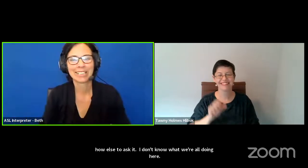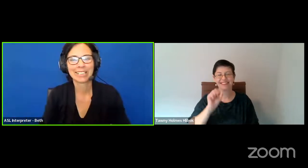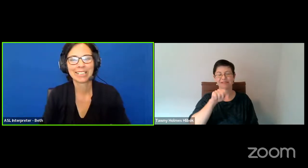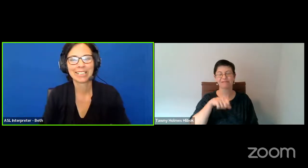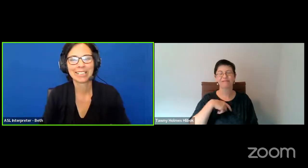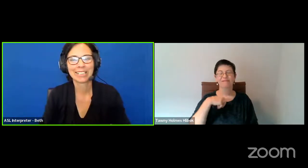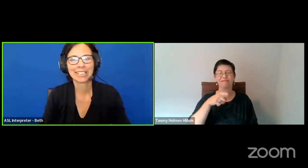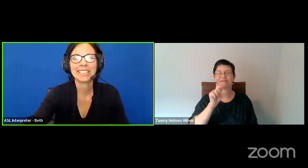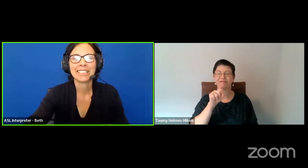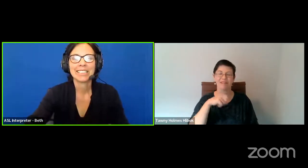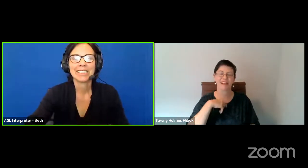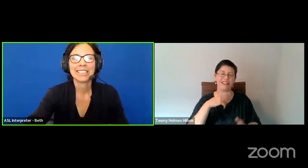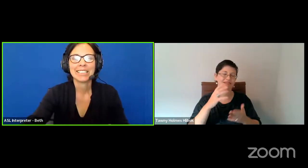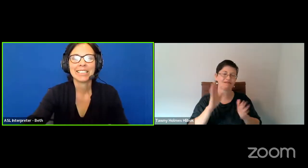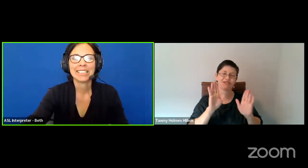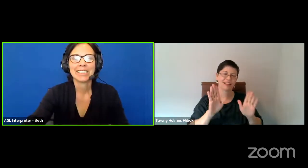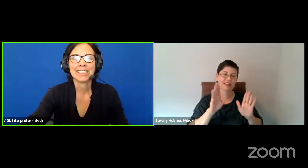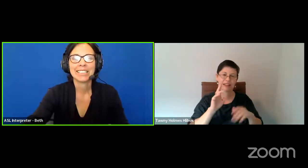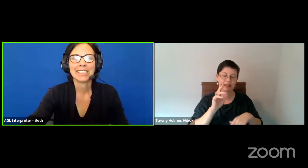Okay.